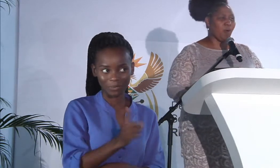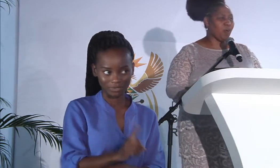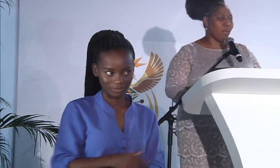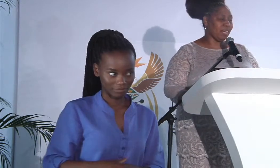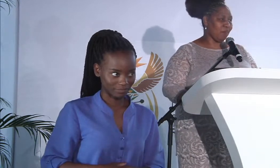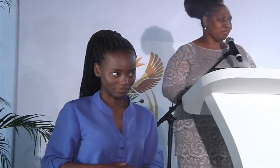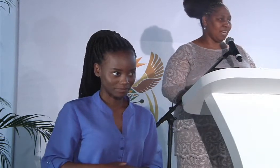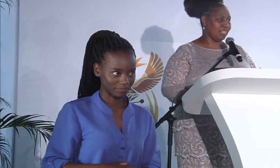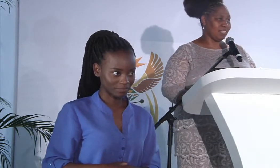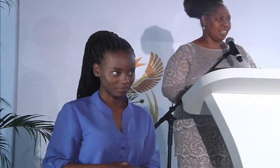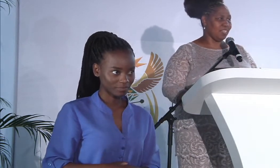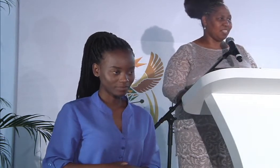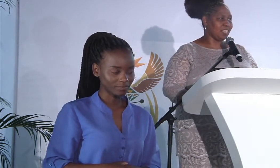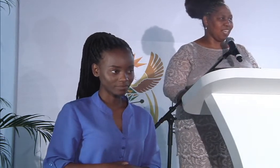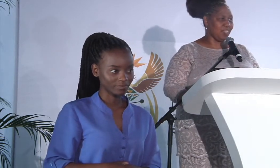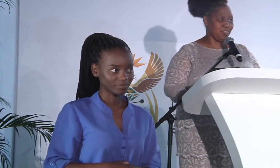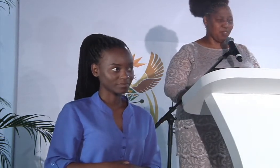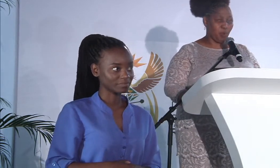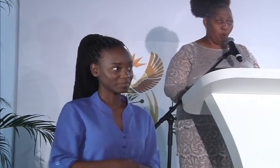Paul welcomes us, and